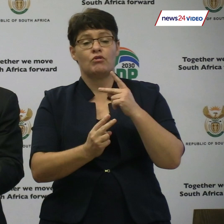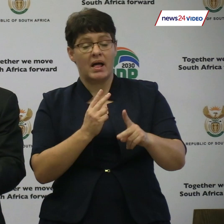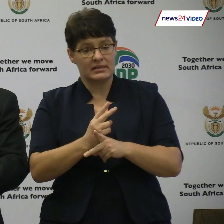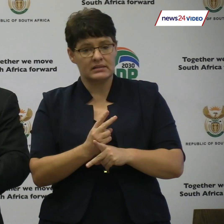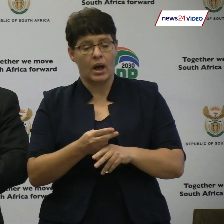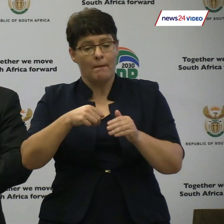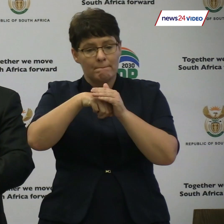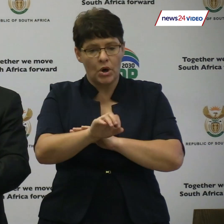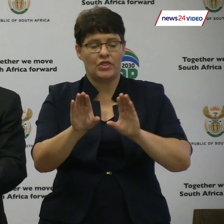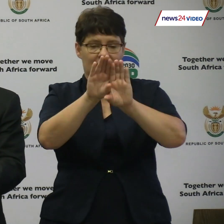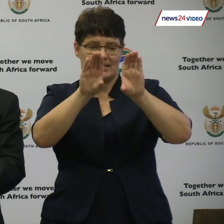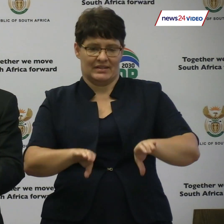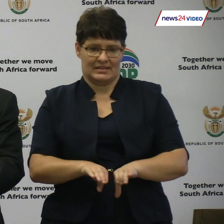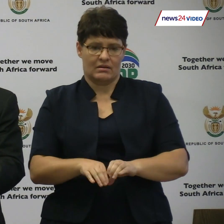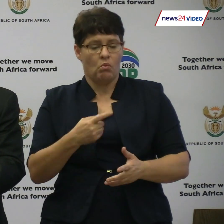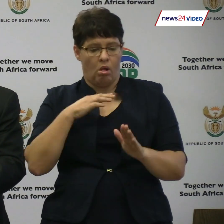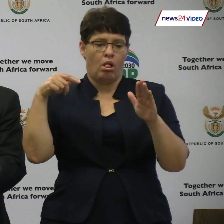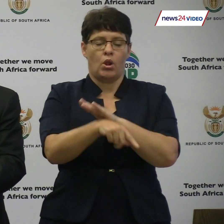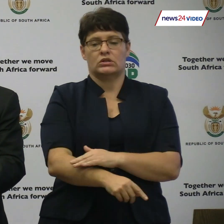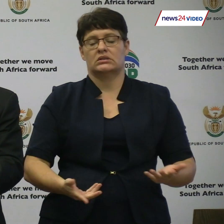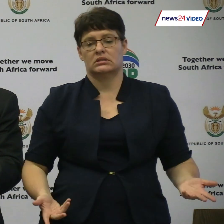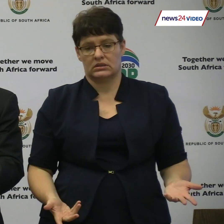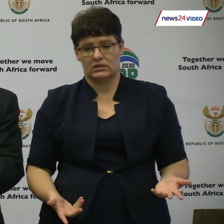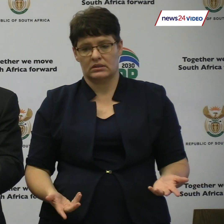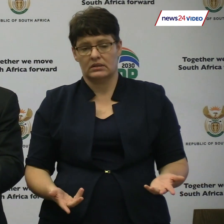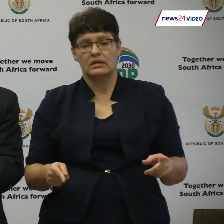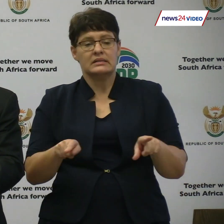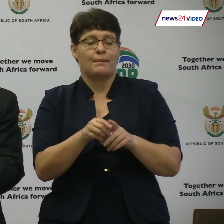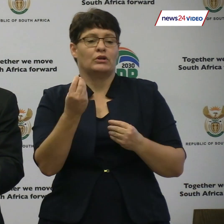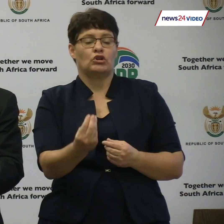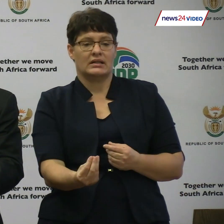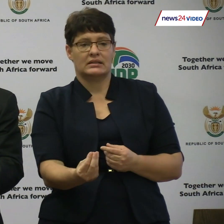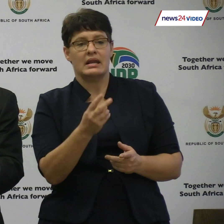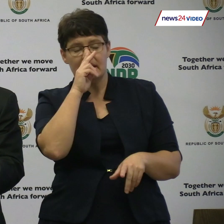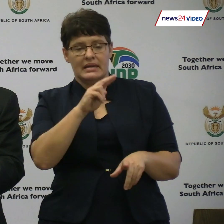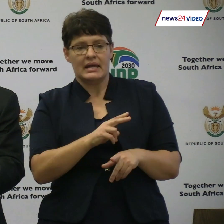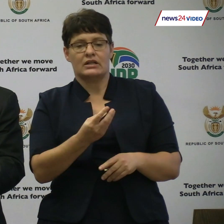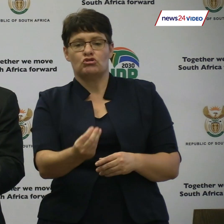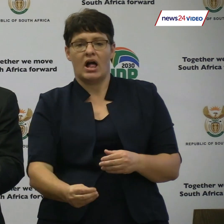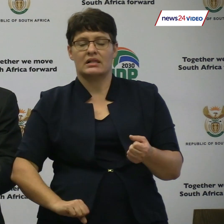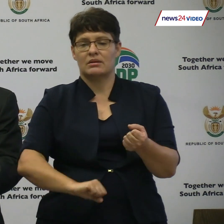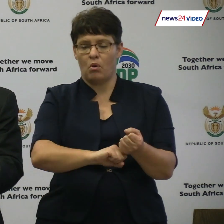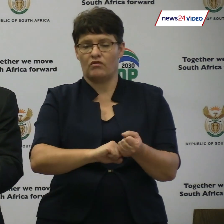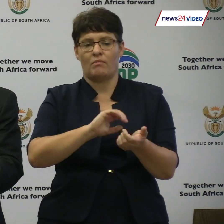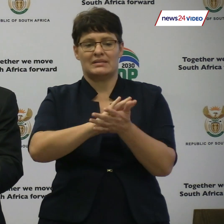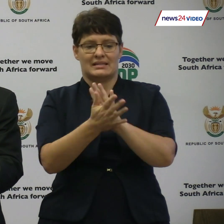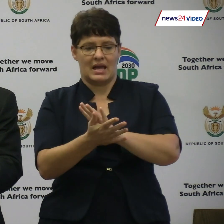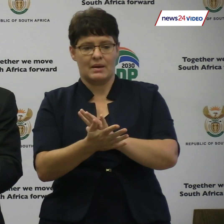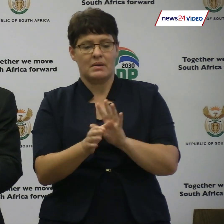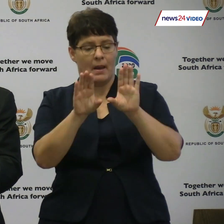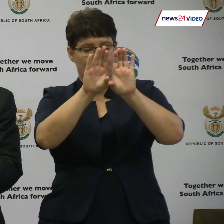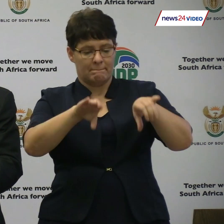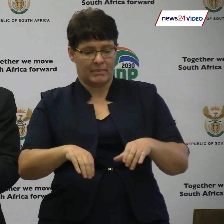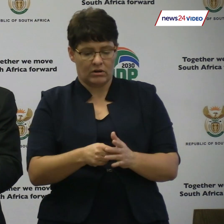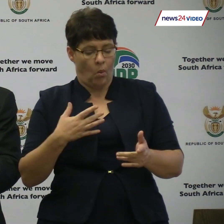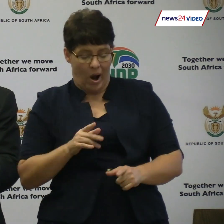birth certificates to those who lost them. For instance, if a child needs child support from SASSA and they've lost their birth